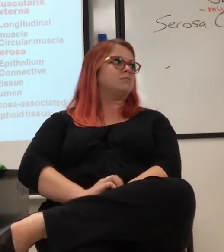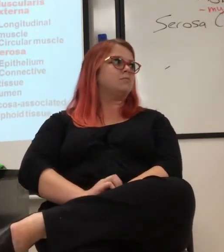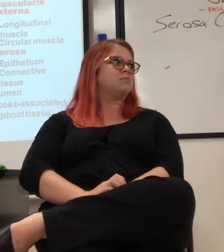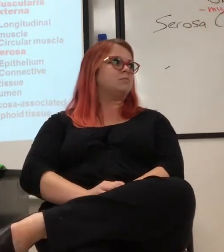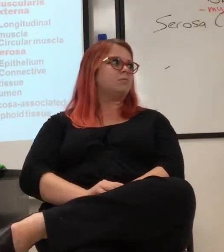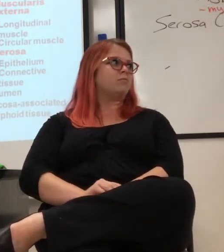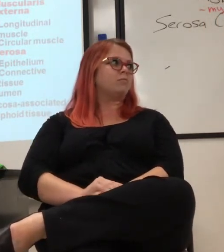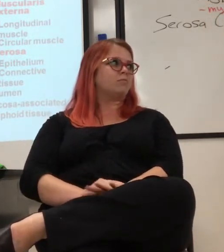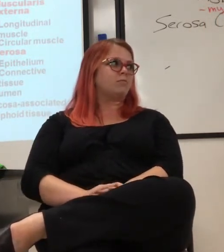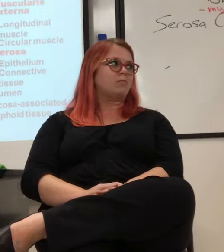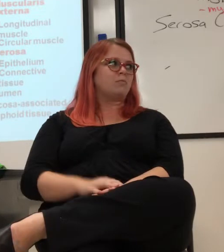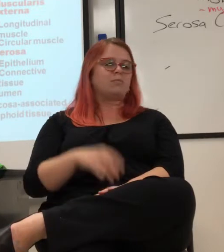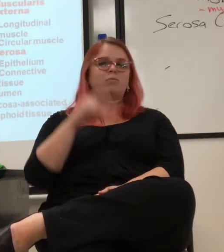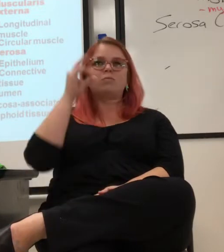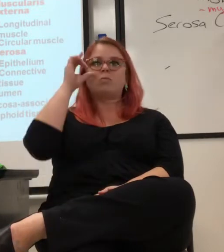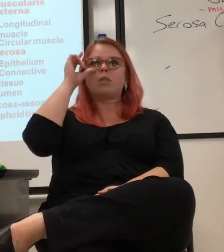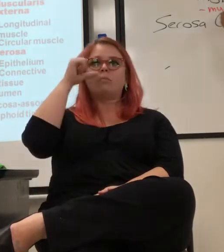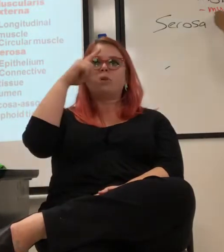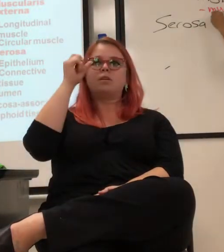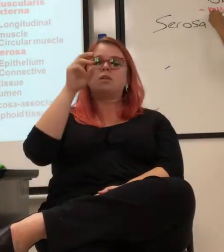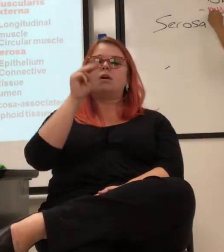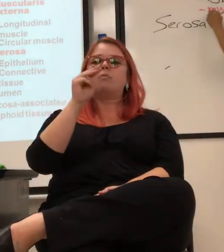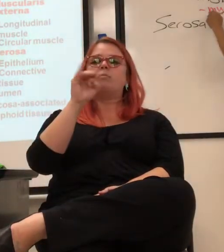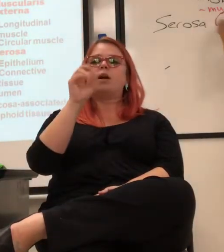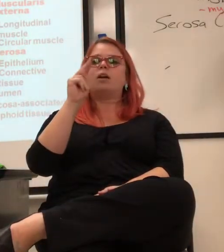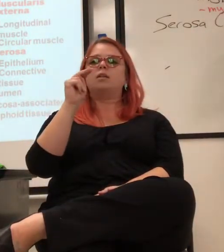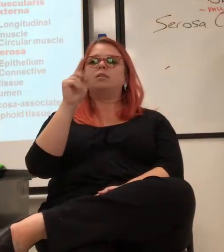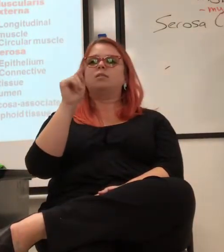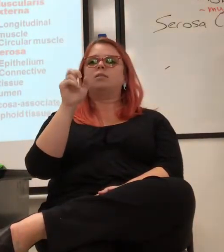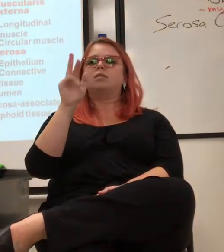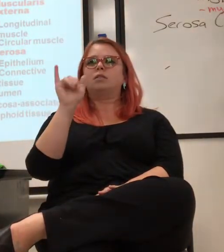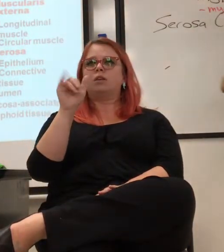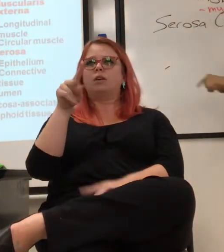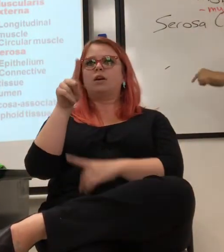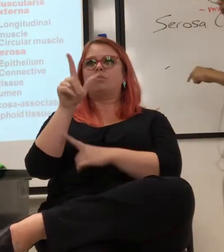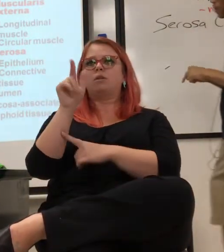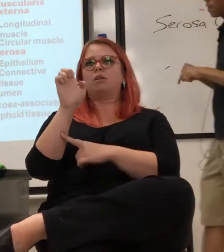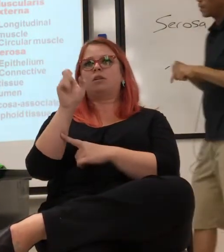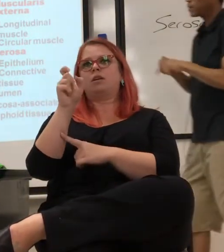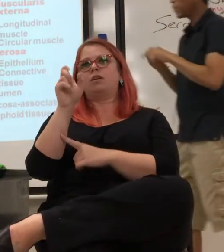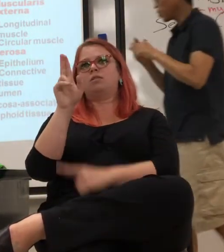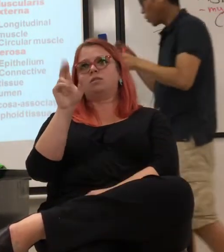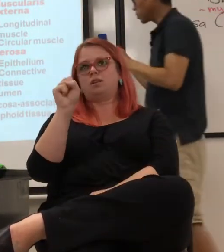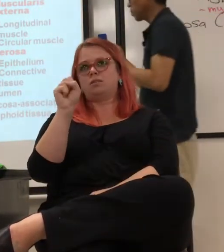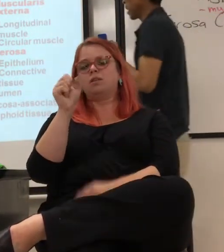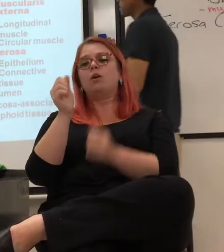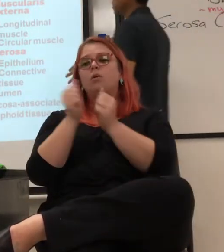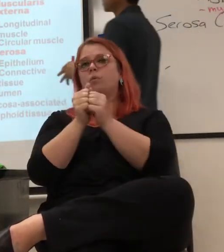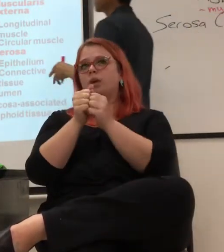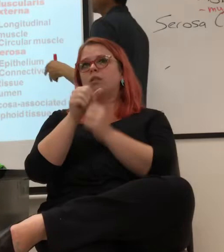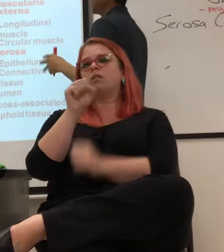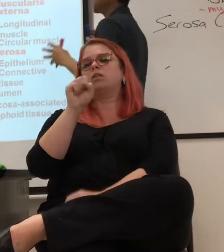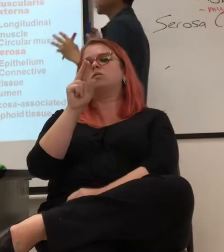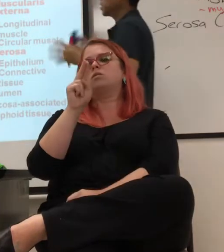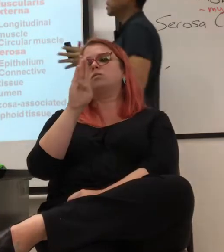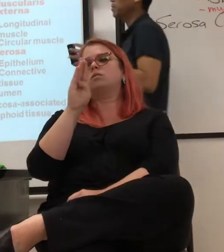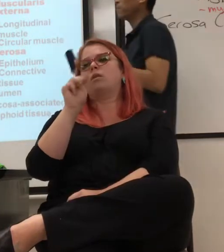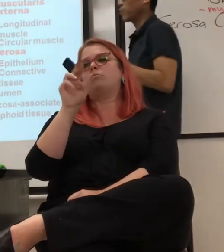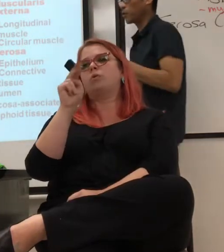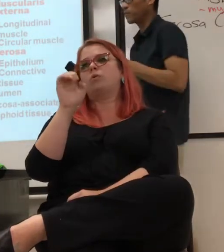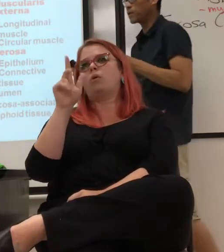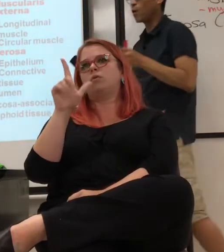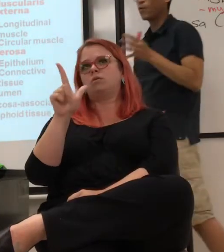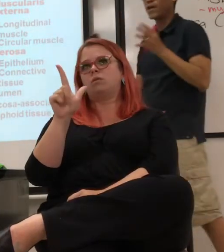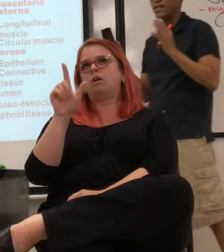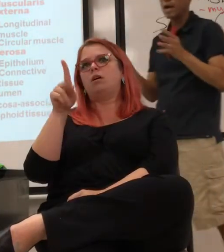that. Because myenteric plexus, I'll draw a little, with the submucosal plexus is a system